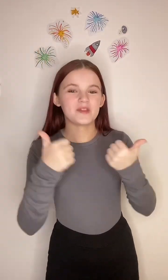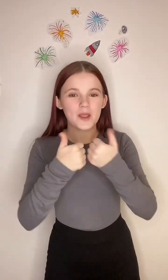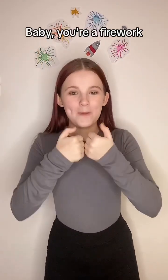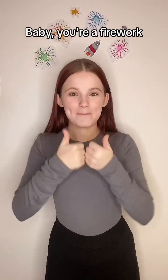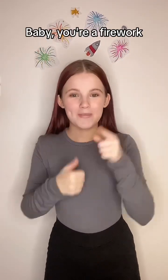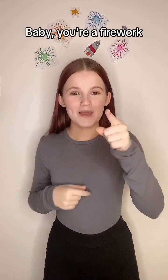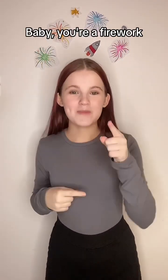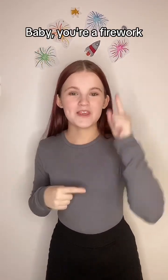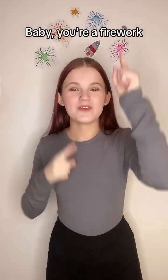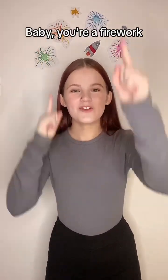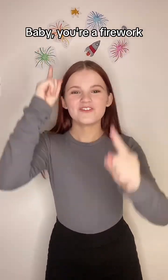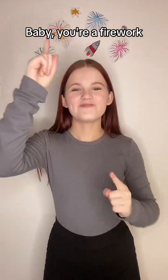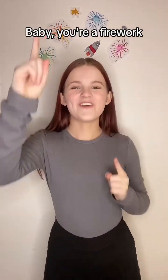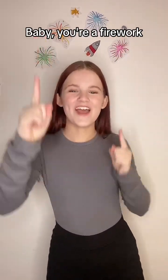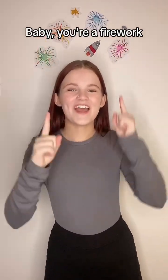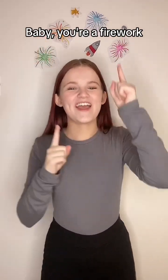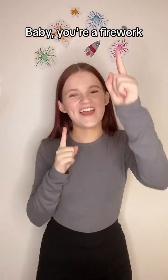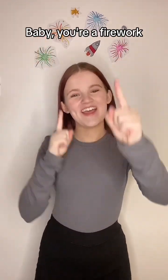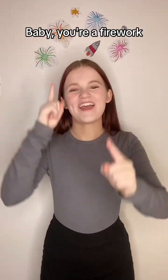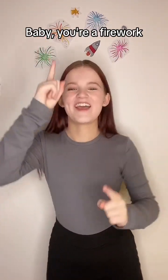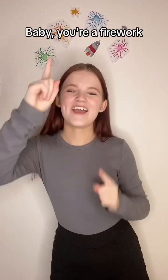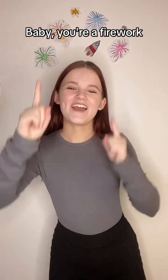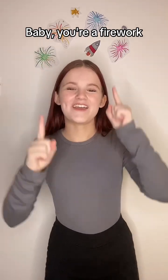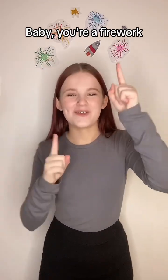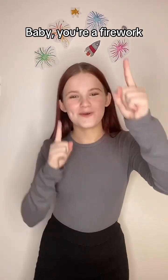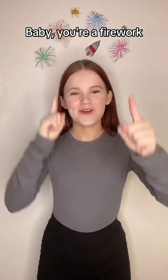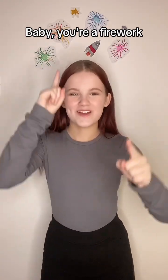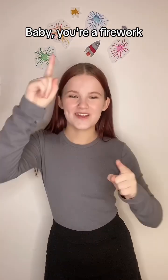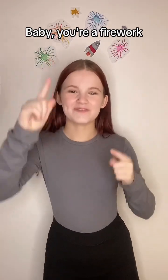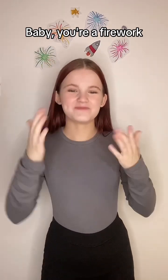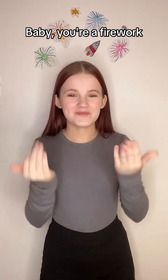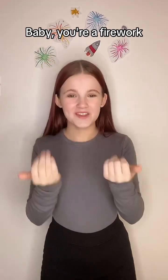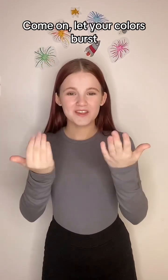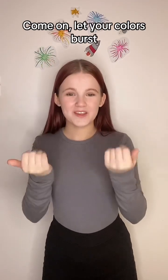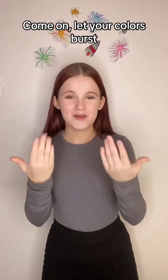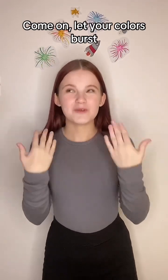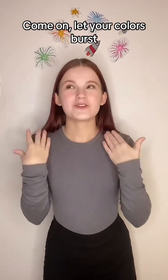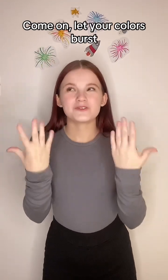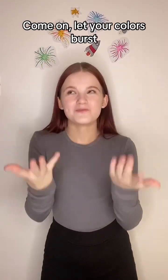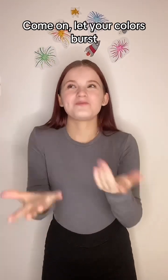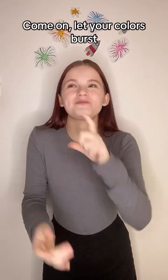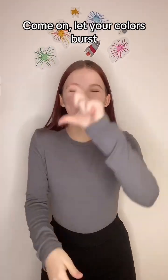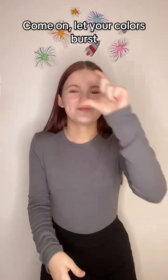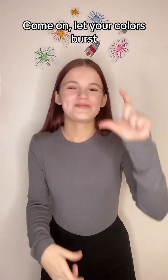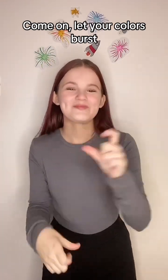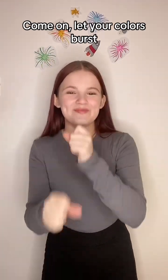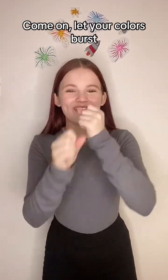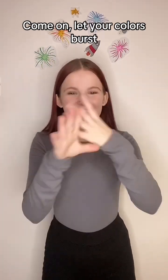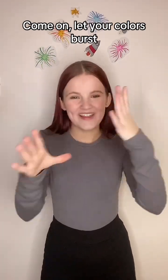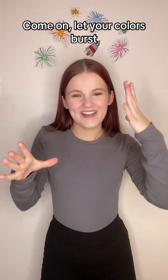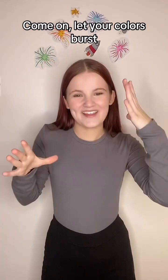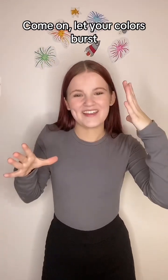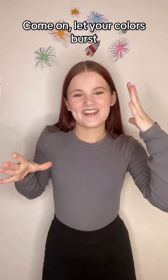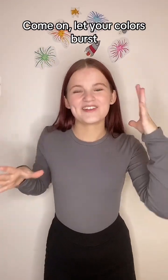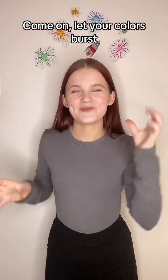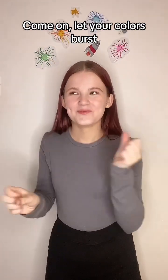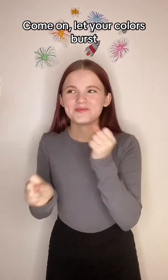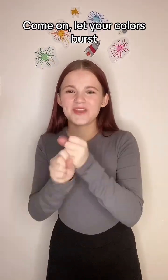Baby you're a firework. Come on let your colors burst.